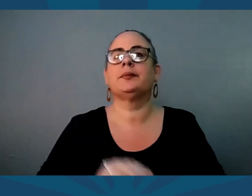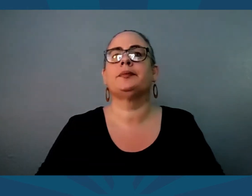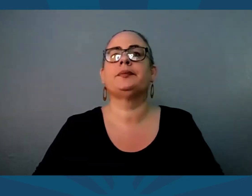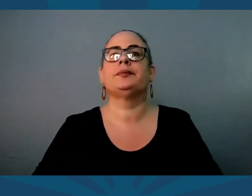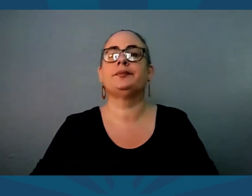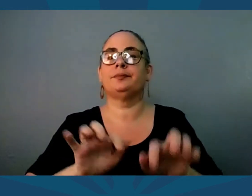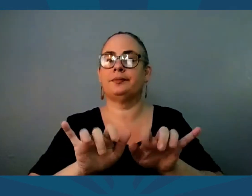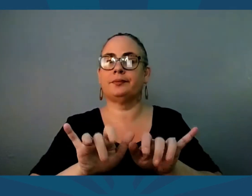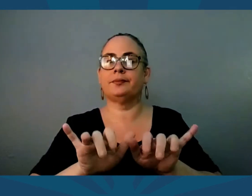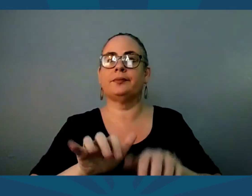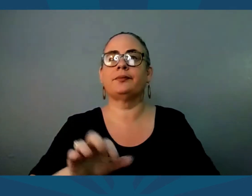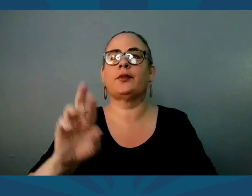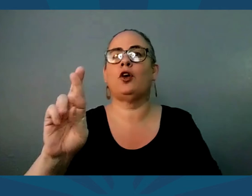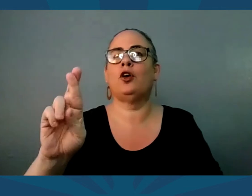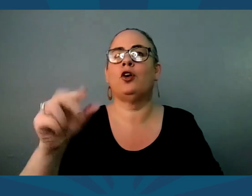928-669-6136.